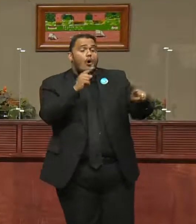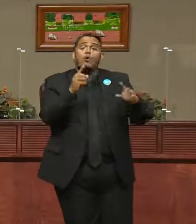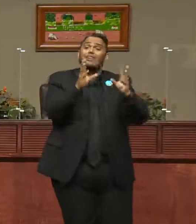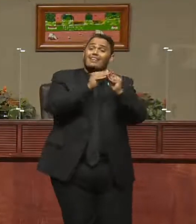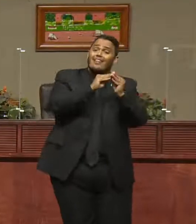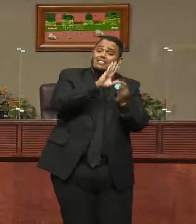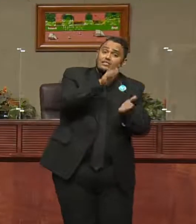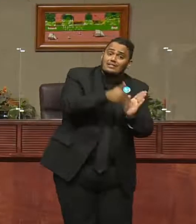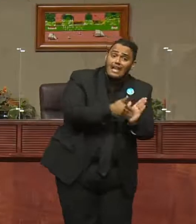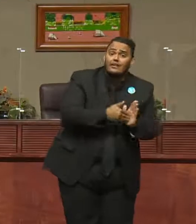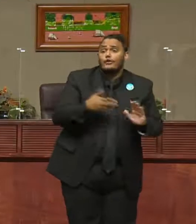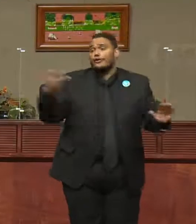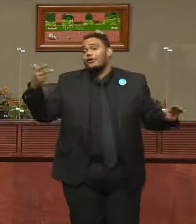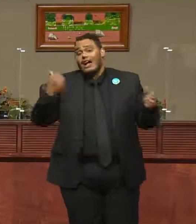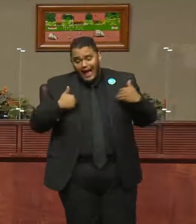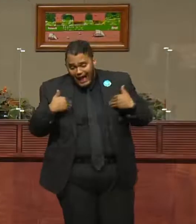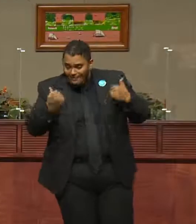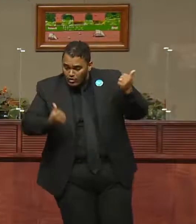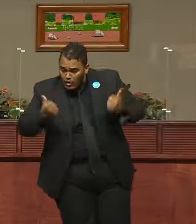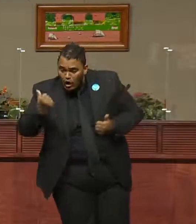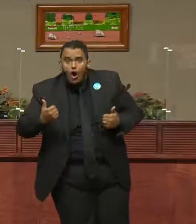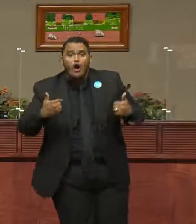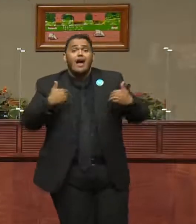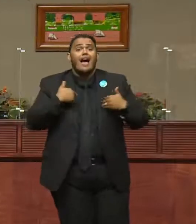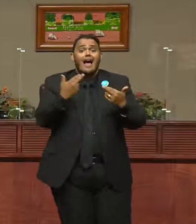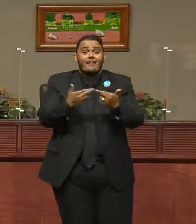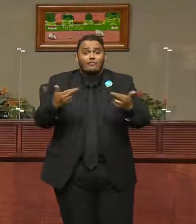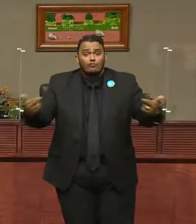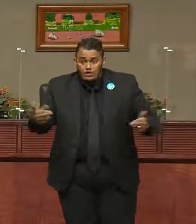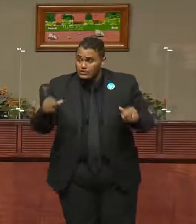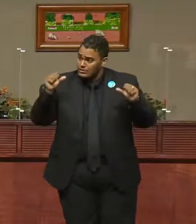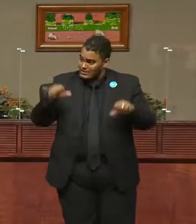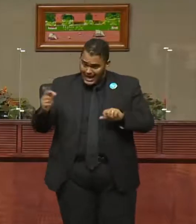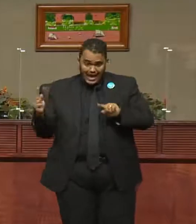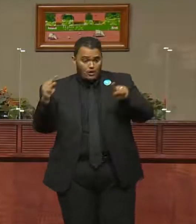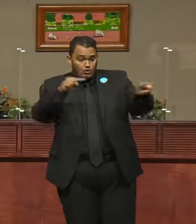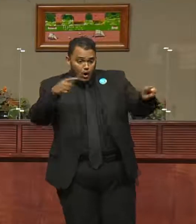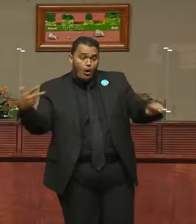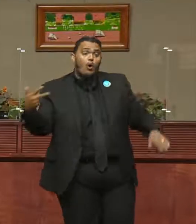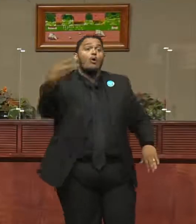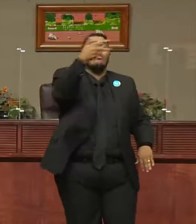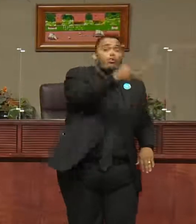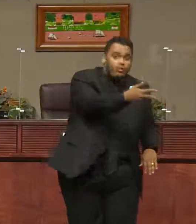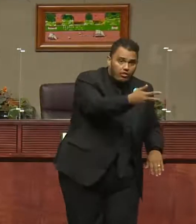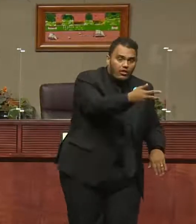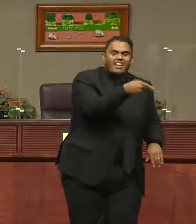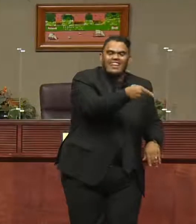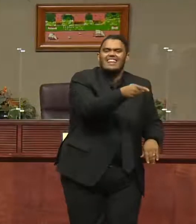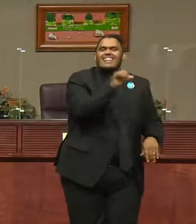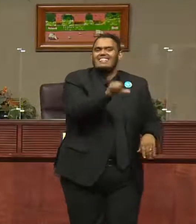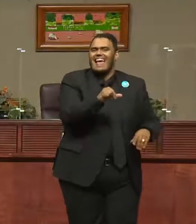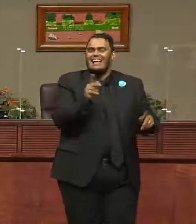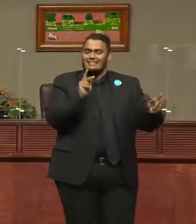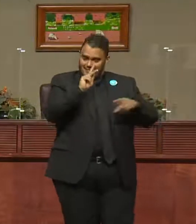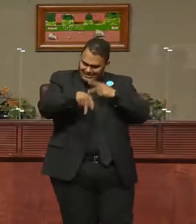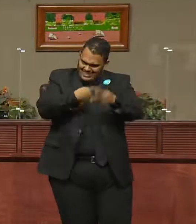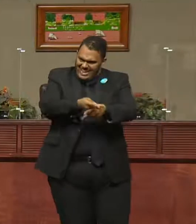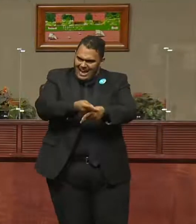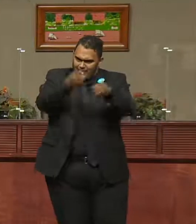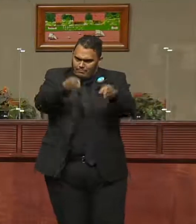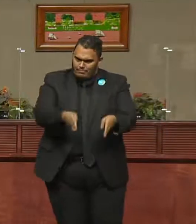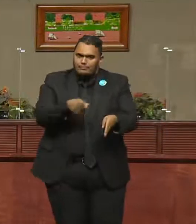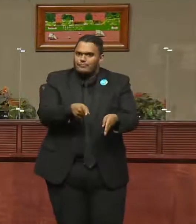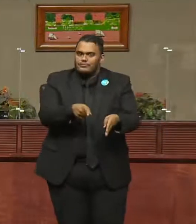and the resources to do that. So we have to now get closer to the community. And as we explained to you before,